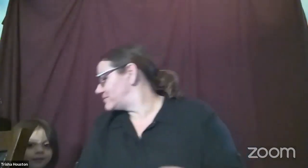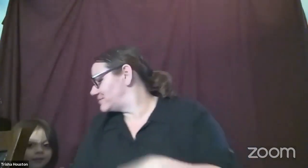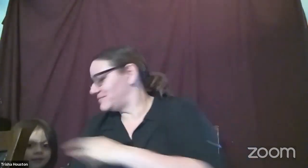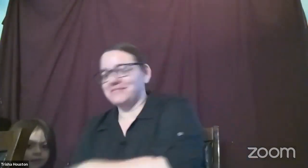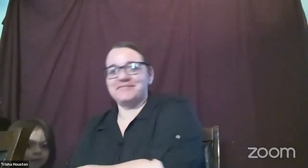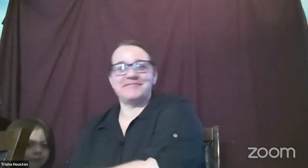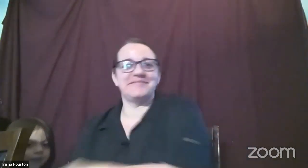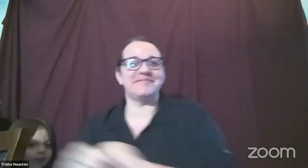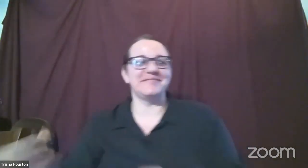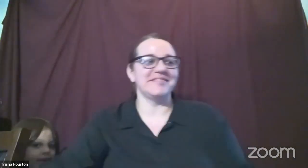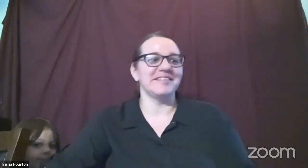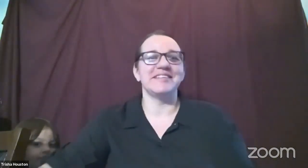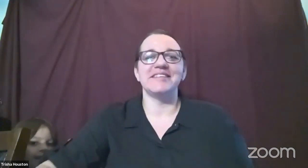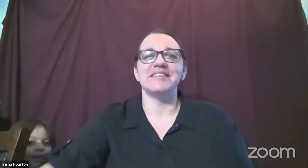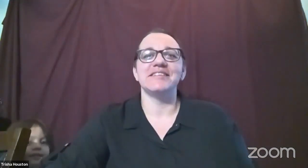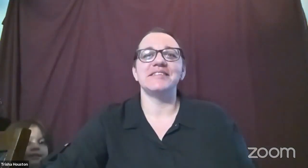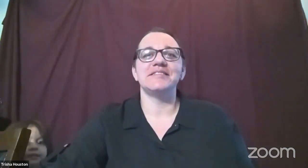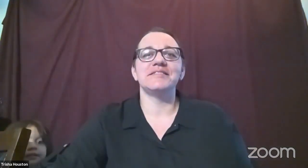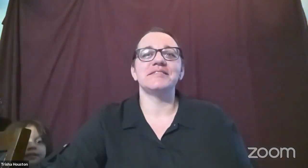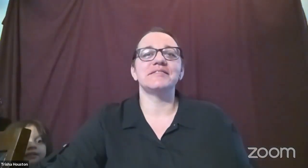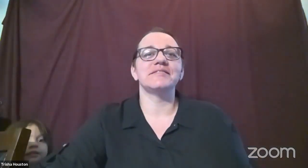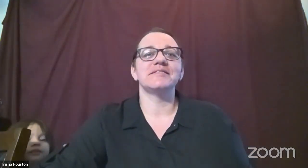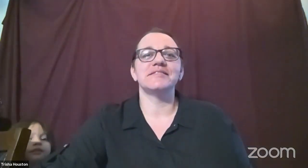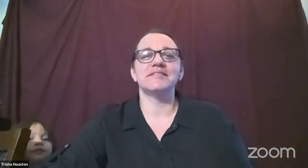Nicole has one more comment.